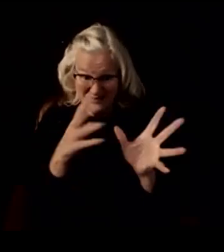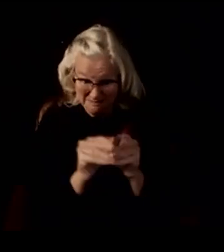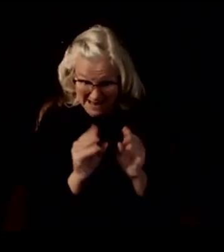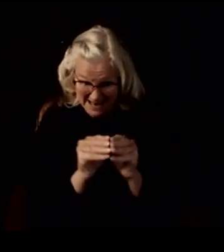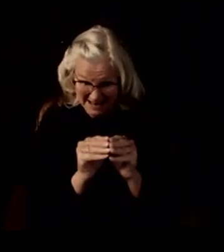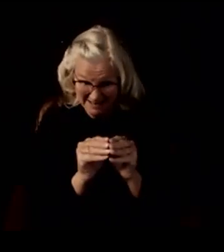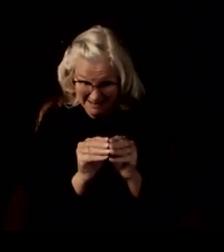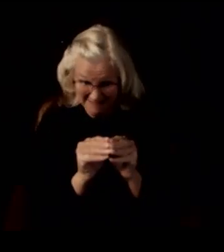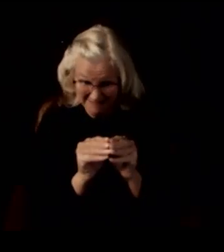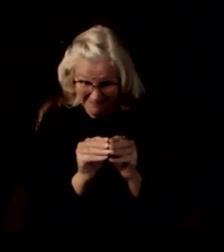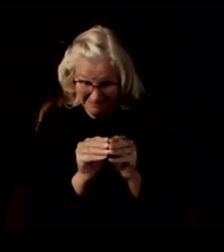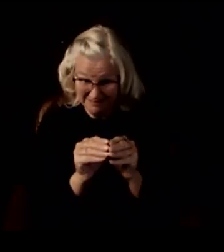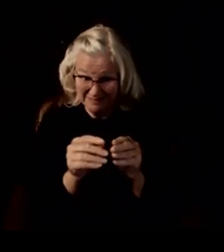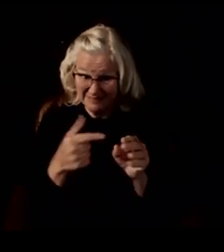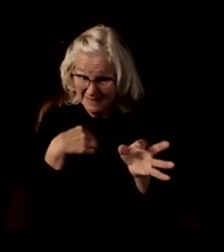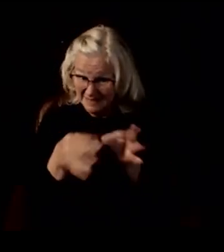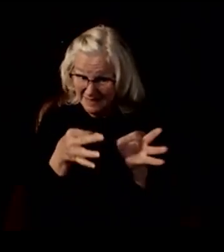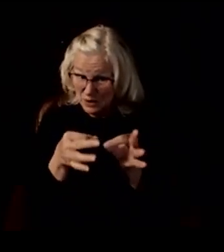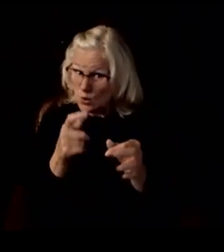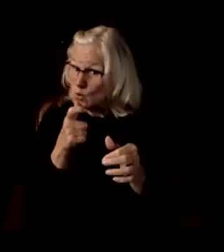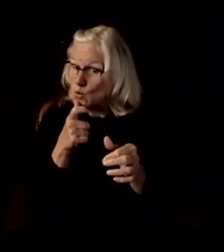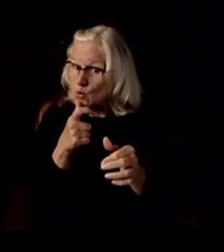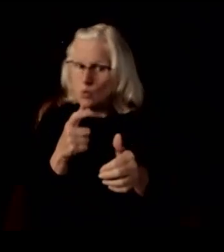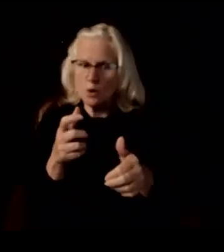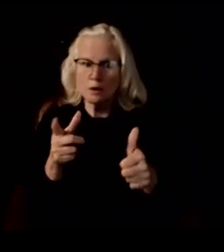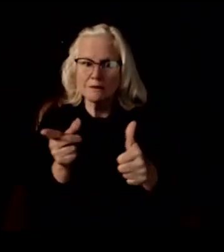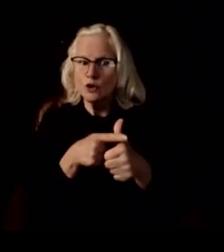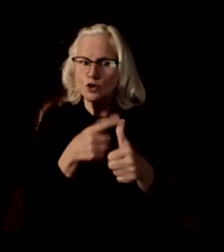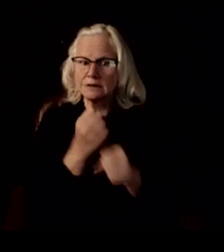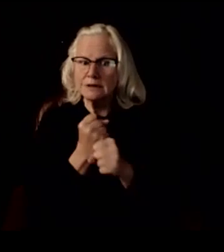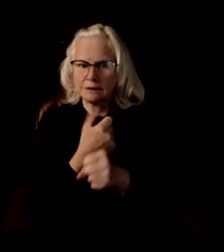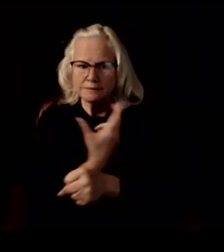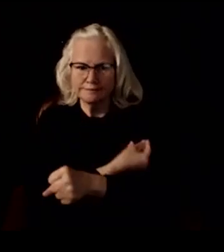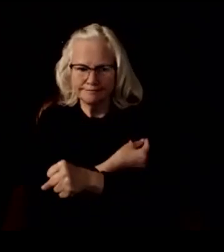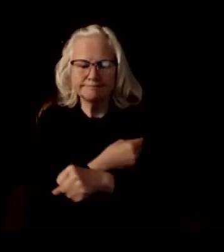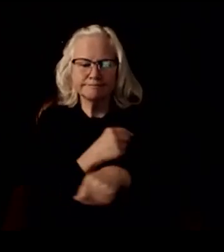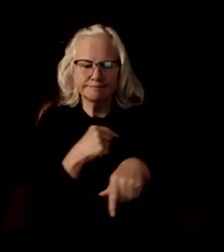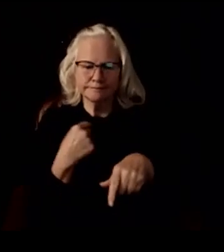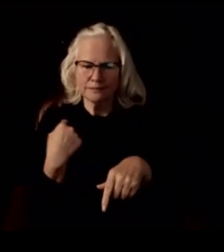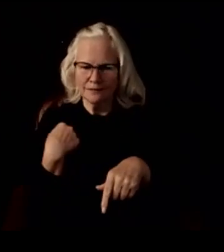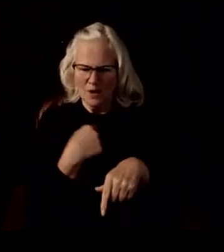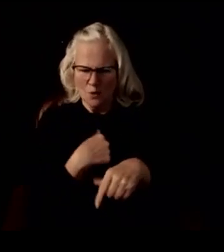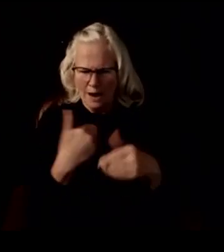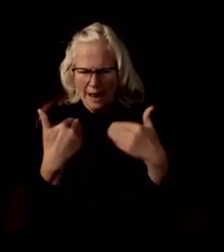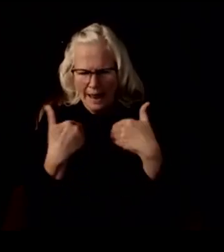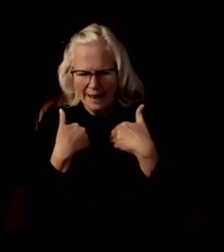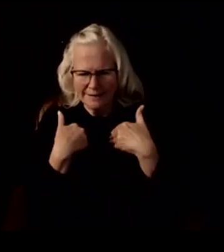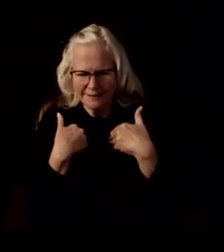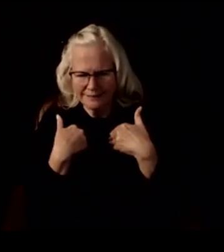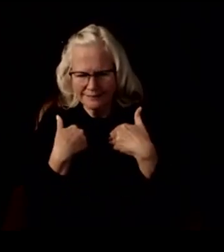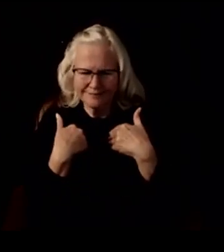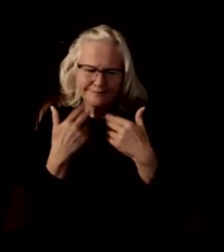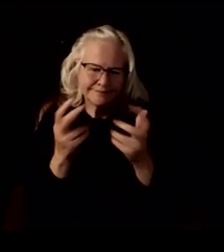gets it first? Certainly. We did have a virtual,